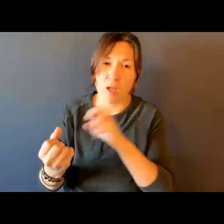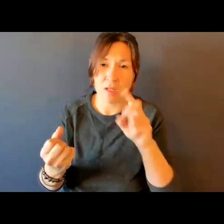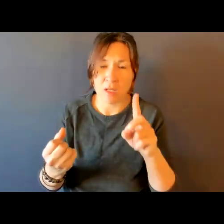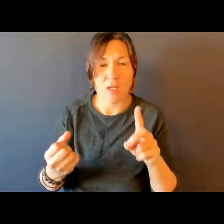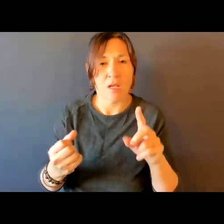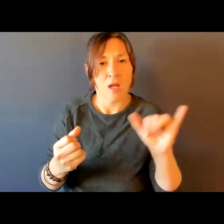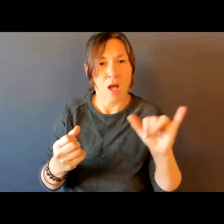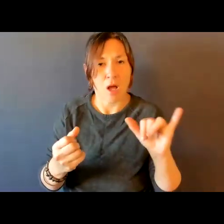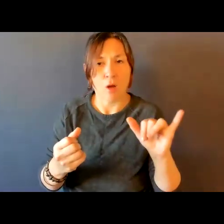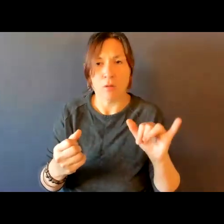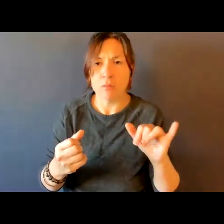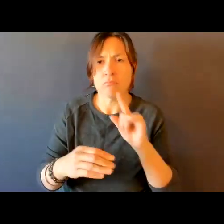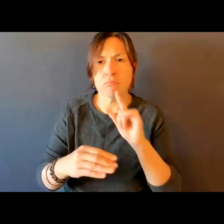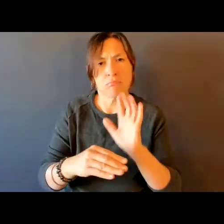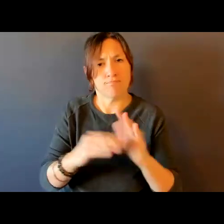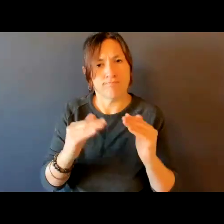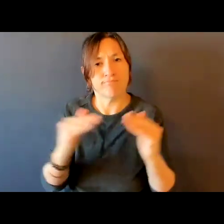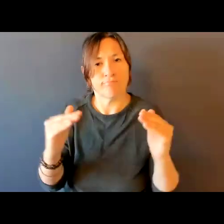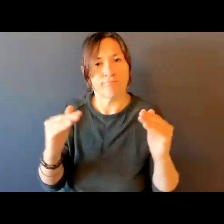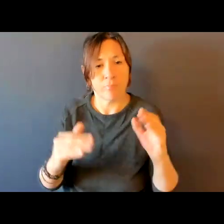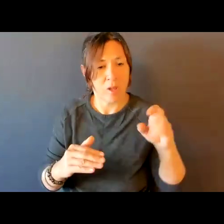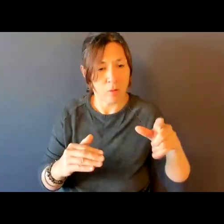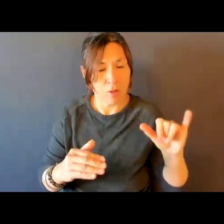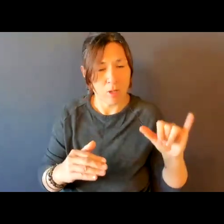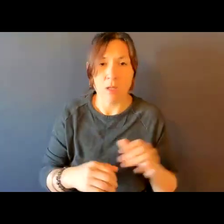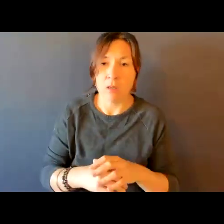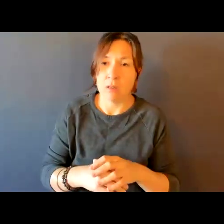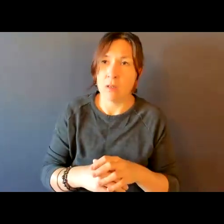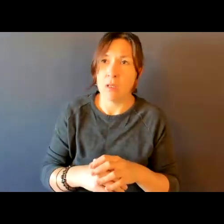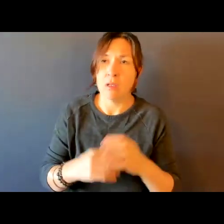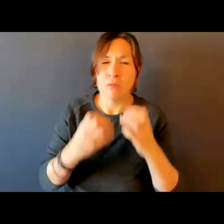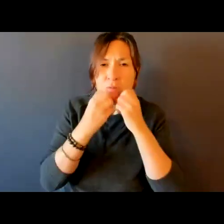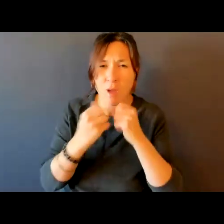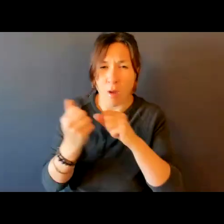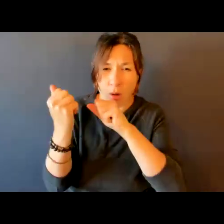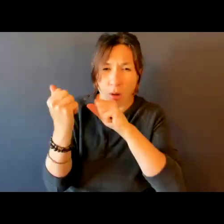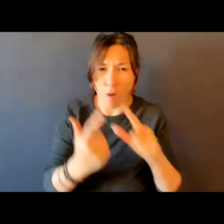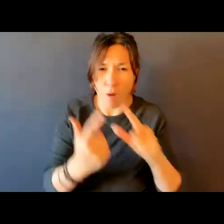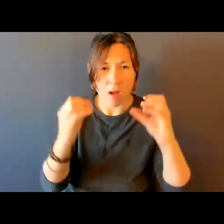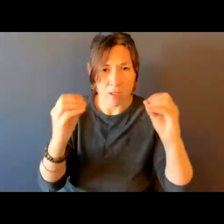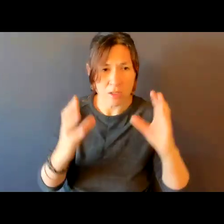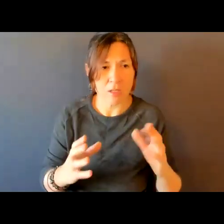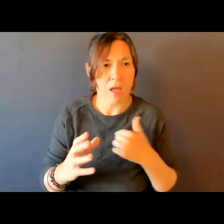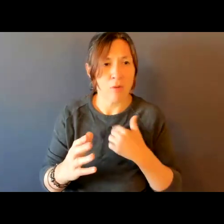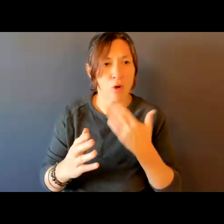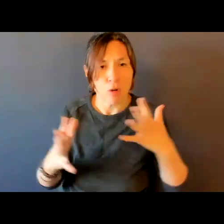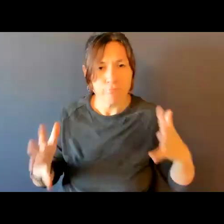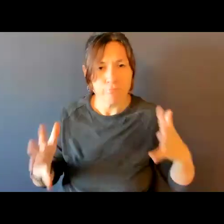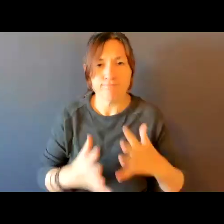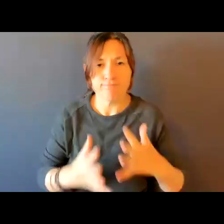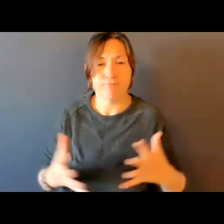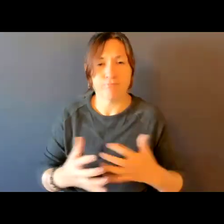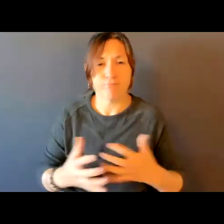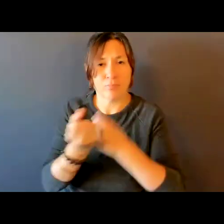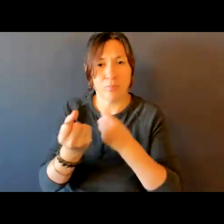and equity. This approach will set a precedent for valuing all educators, fostering supportive and thriving educational community